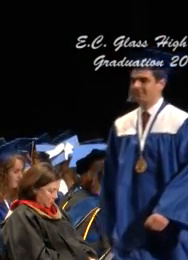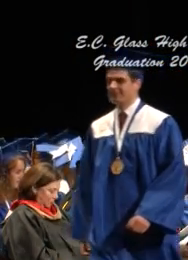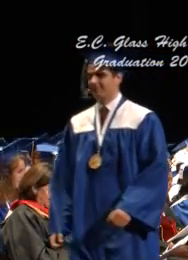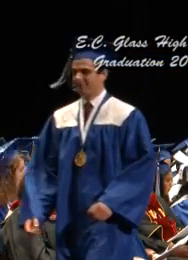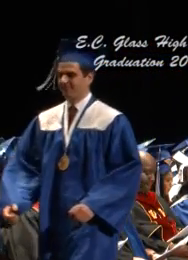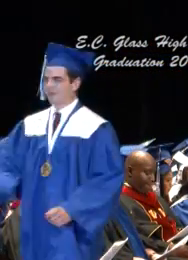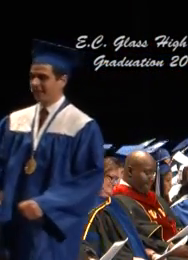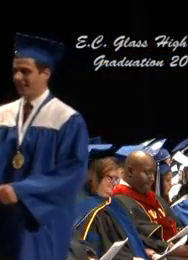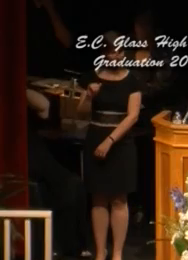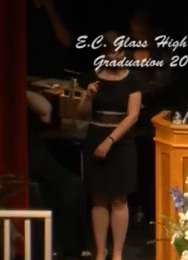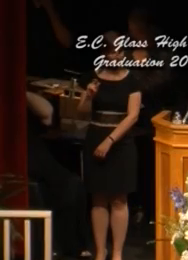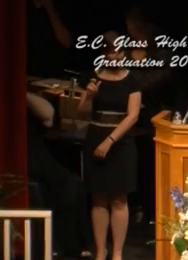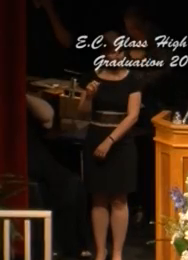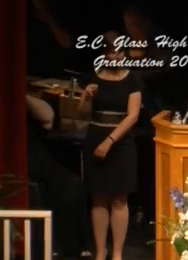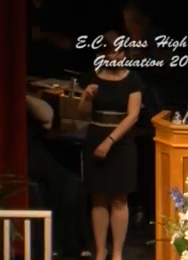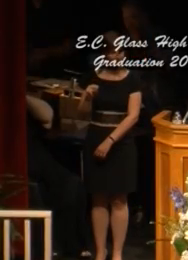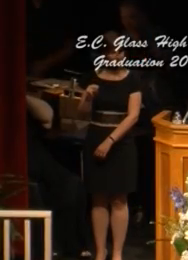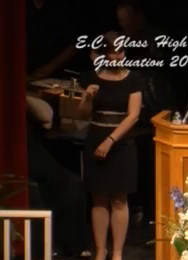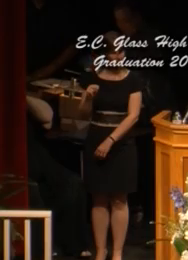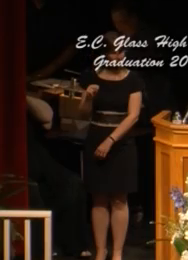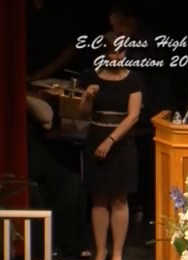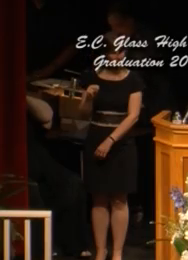Caitlin Emily Quinn.